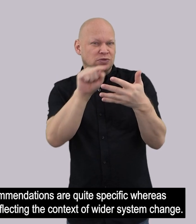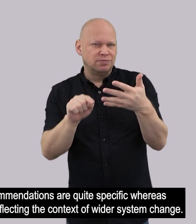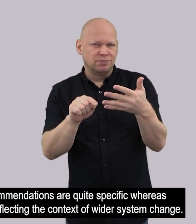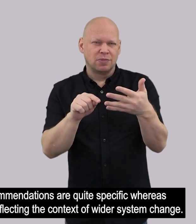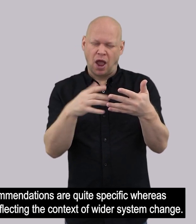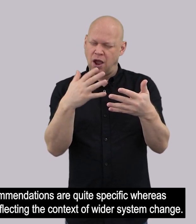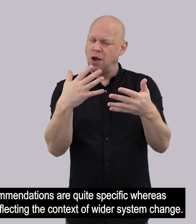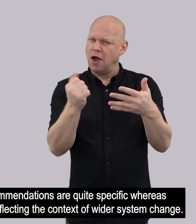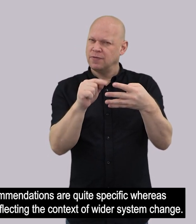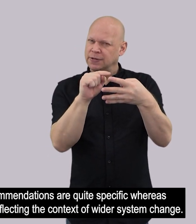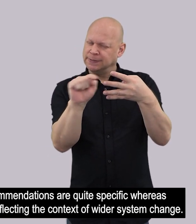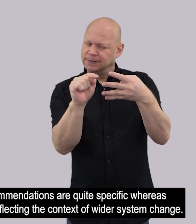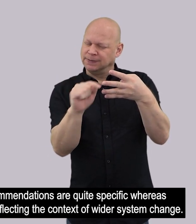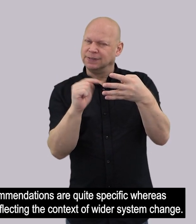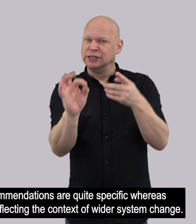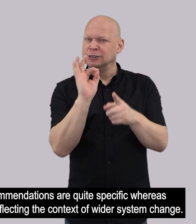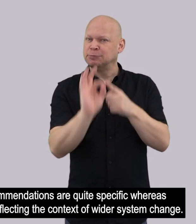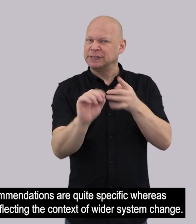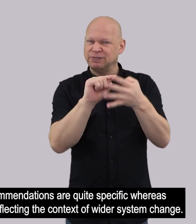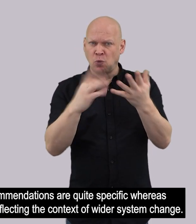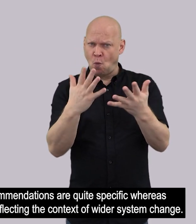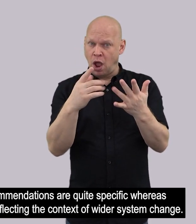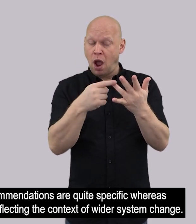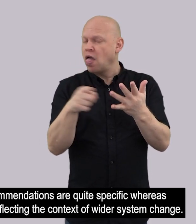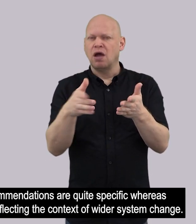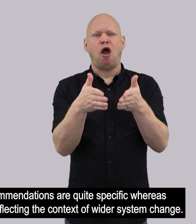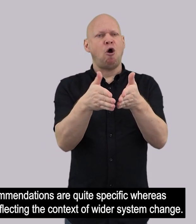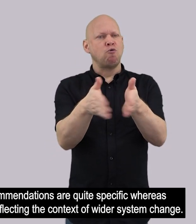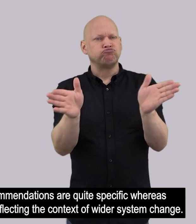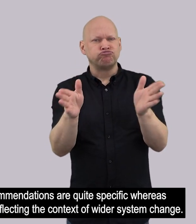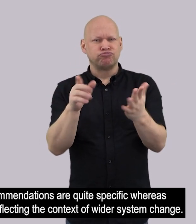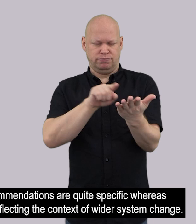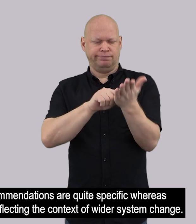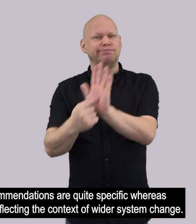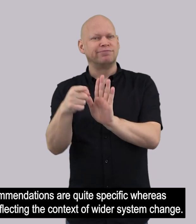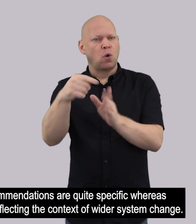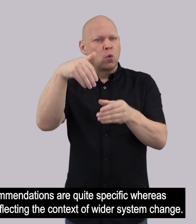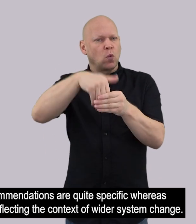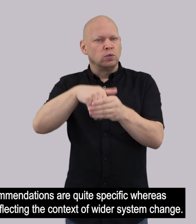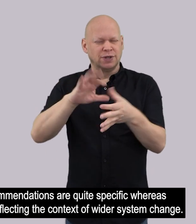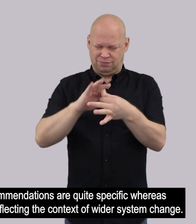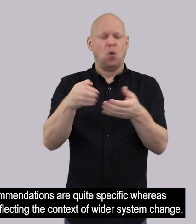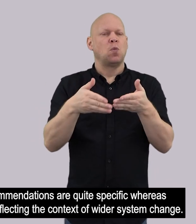Some of the recommendations are quite specific, whereas others are broader, reflecting the context of wider system change.